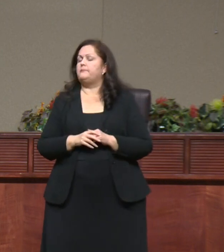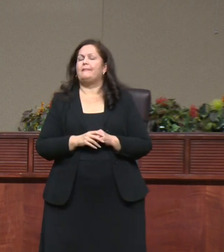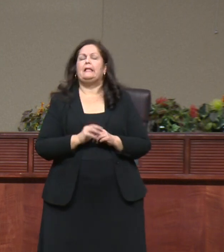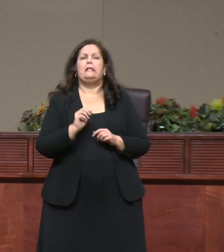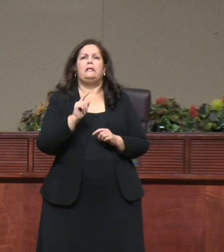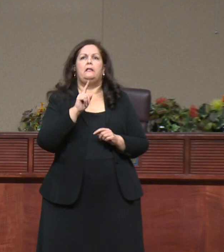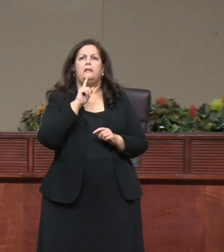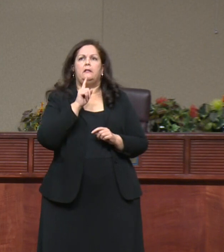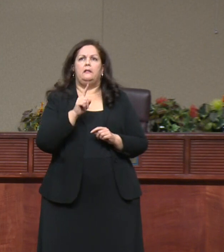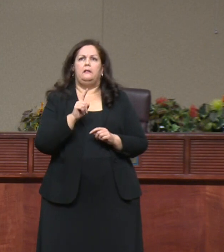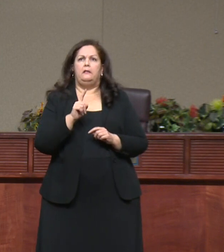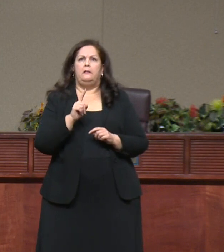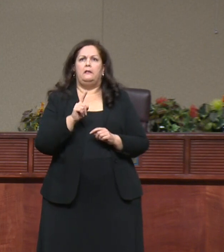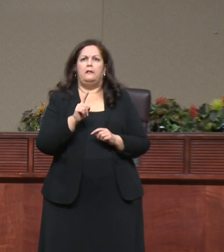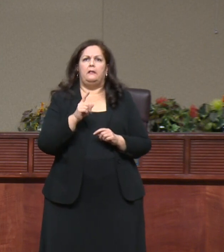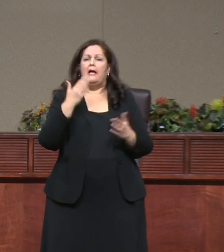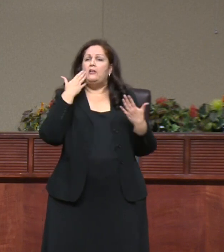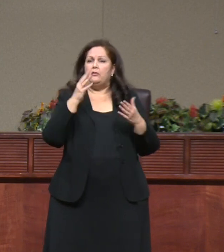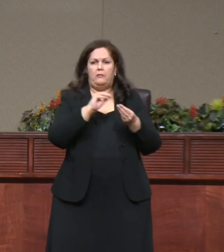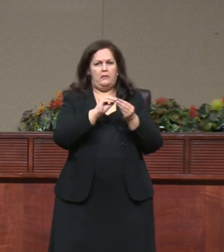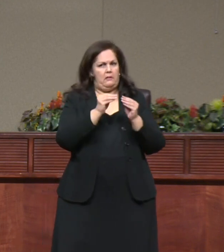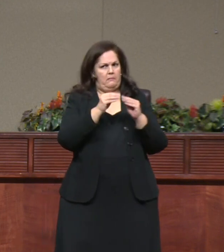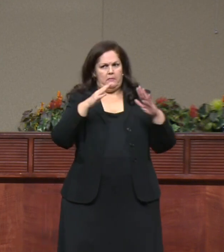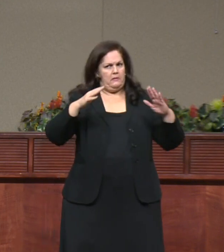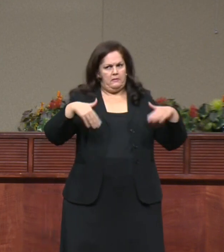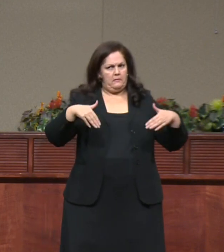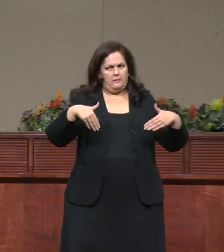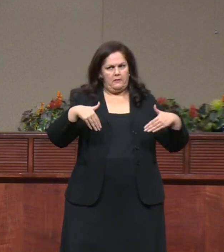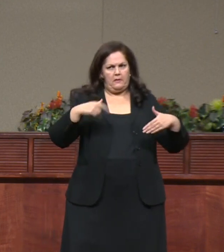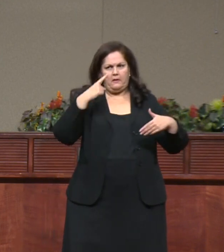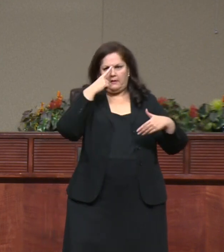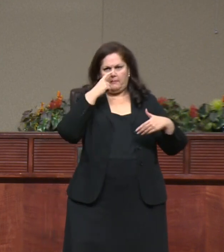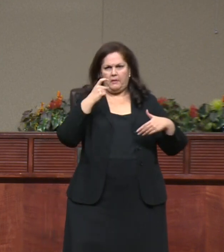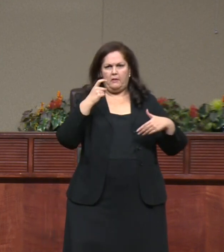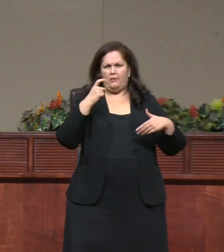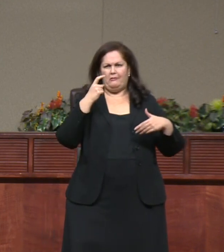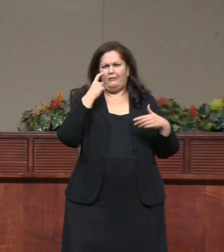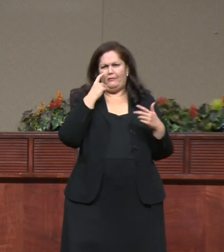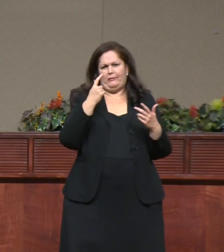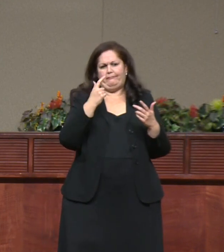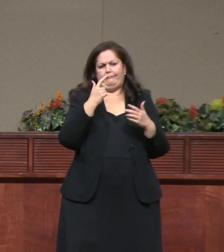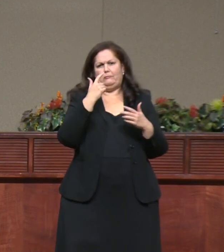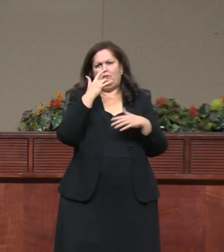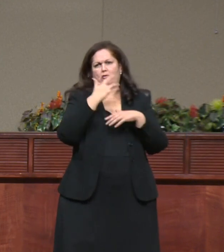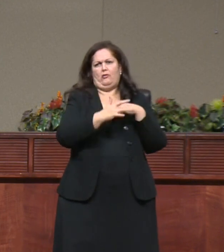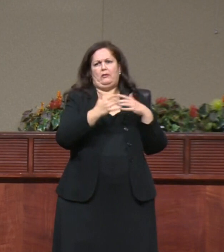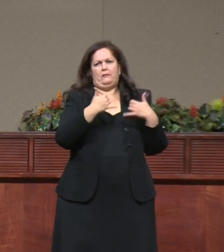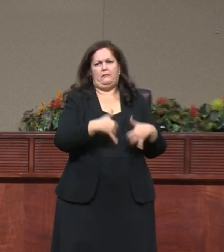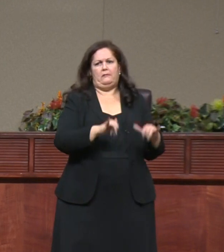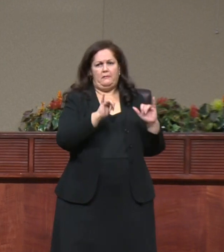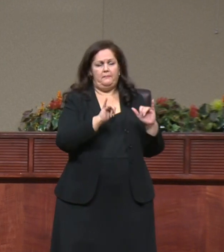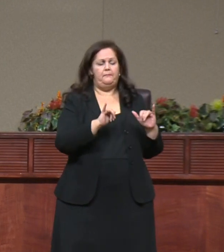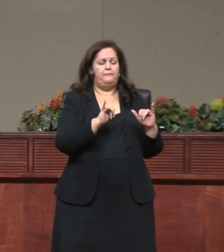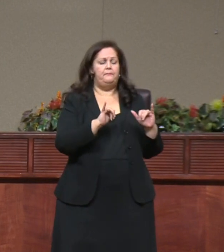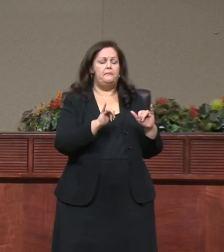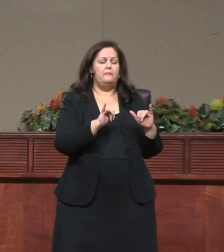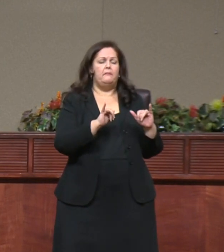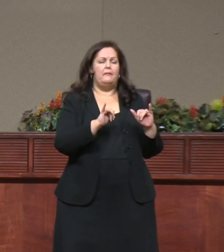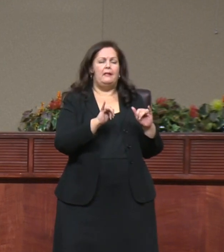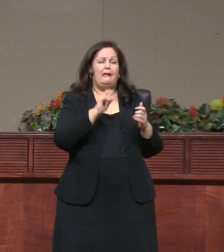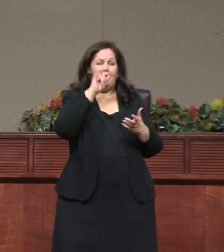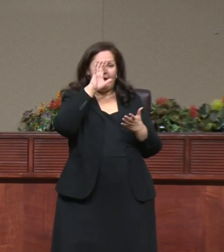talk, I really don't know those numbers yet because they are very preliminary. I believe there are